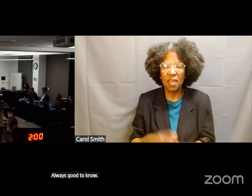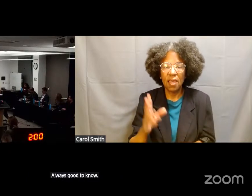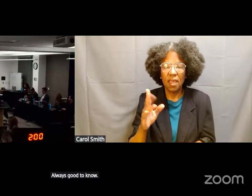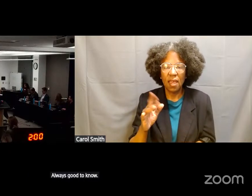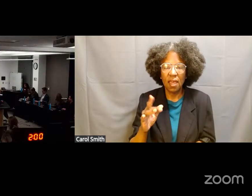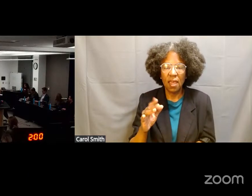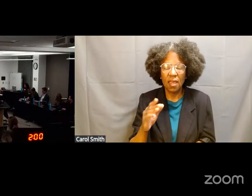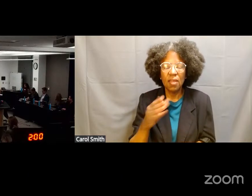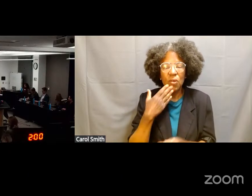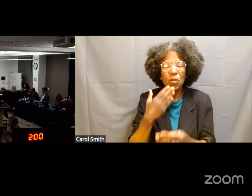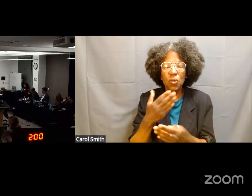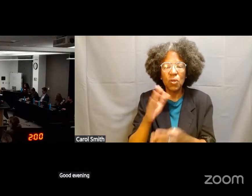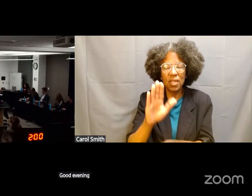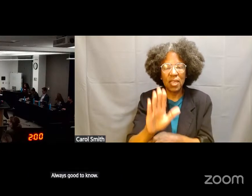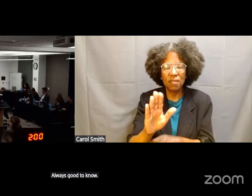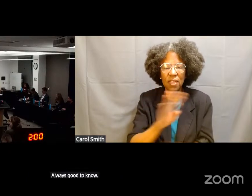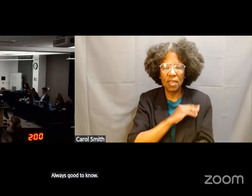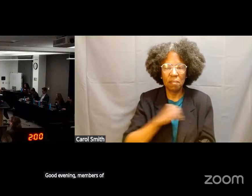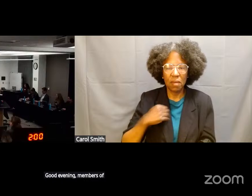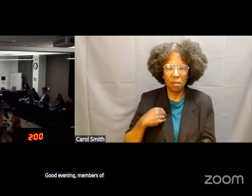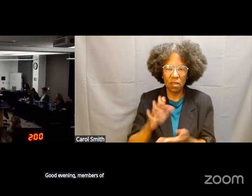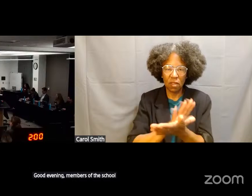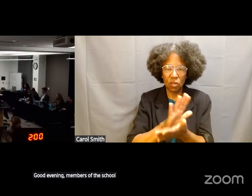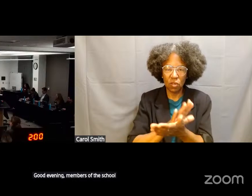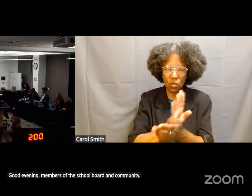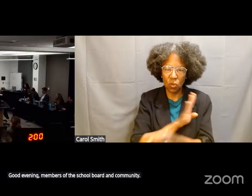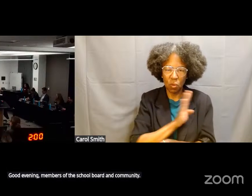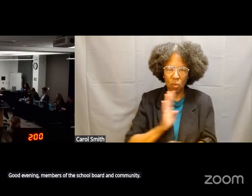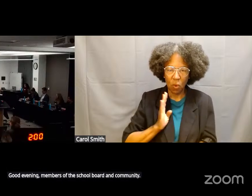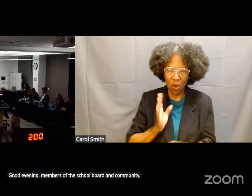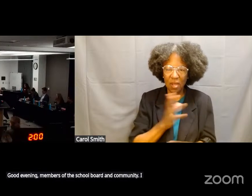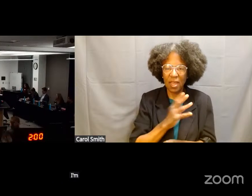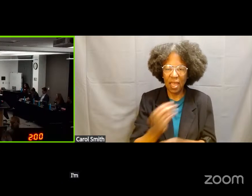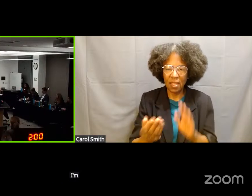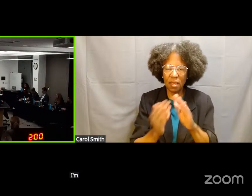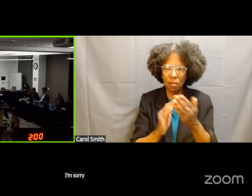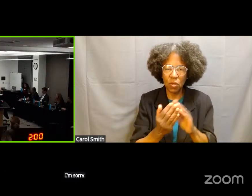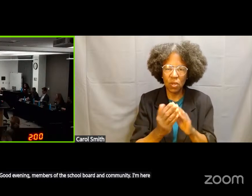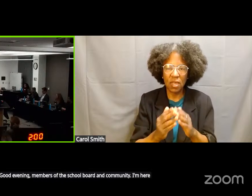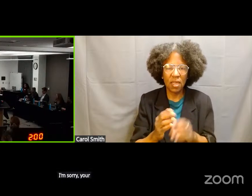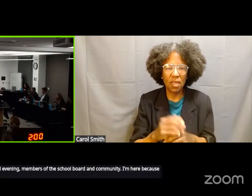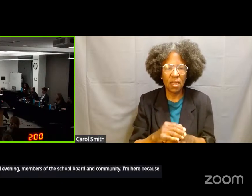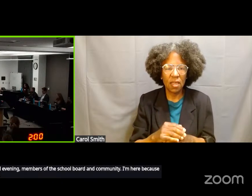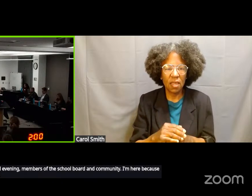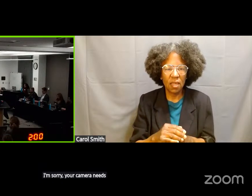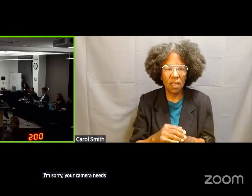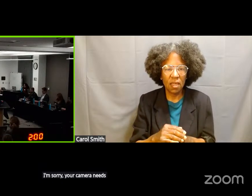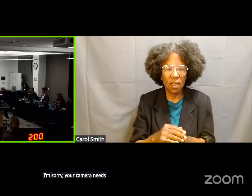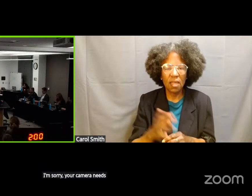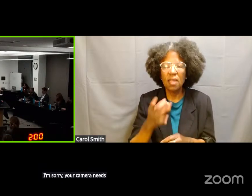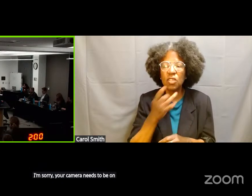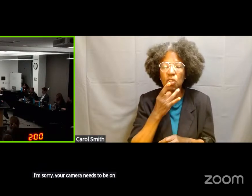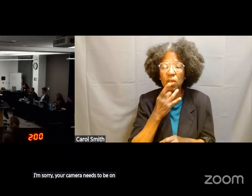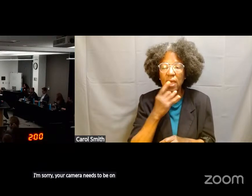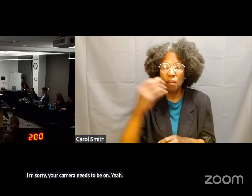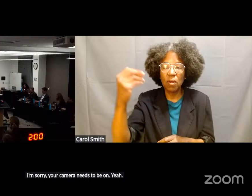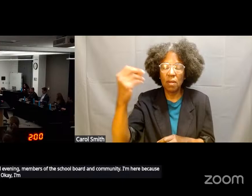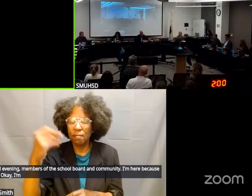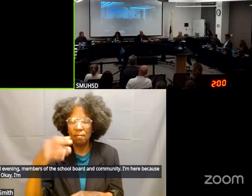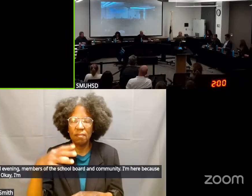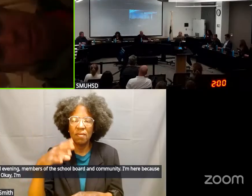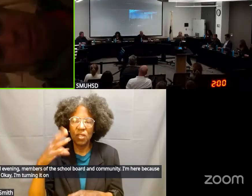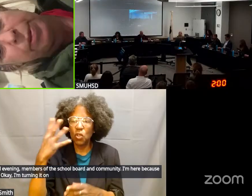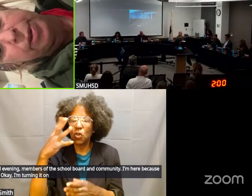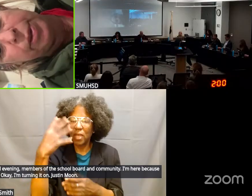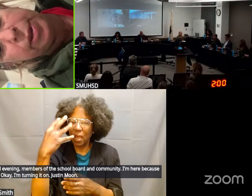Good evening, members of the school board and community. I'm sorry, here because your I'm, camera needs to be on. Yeah. okay, I'm Please. turning it on. Just a